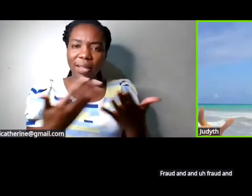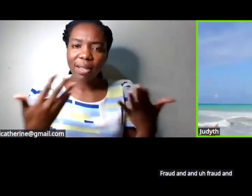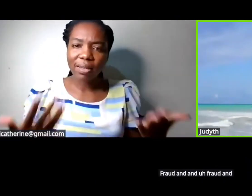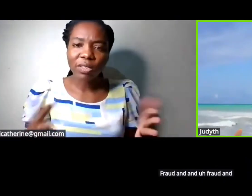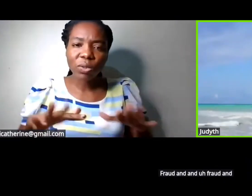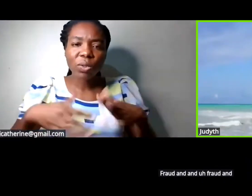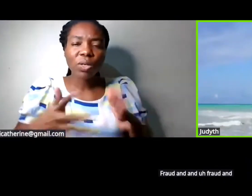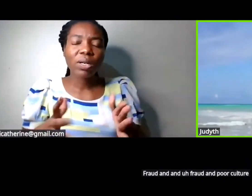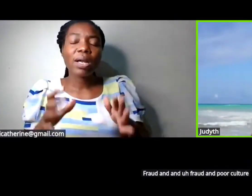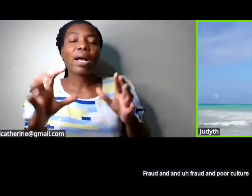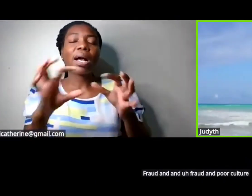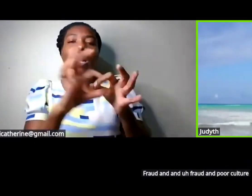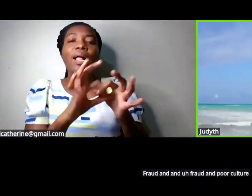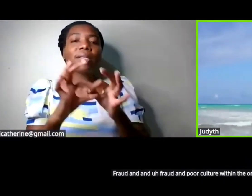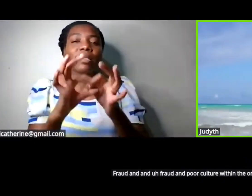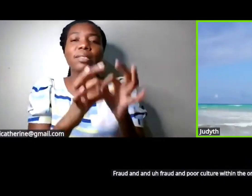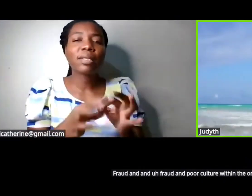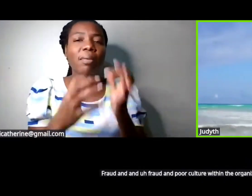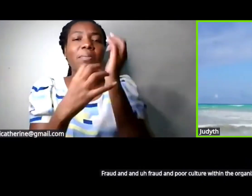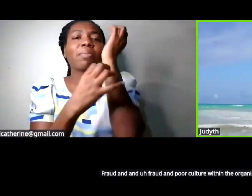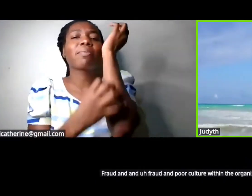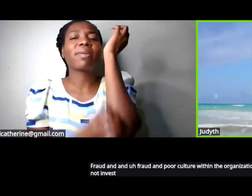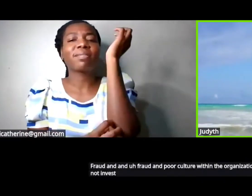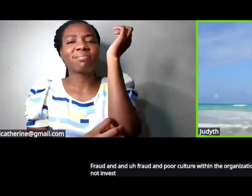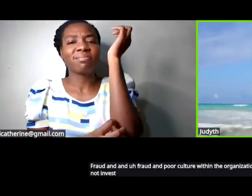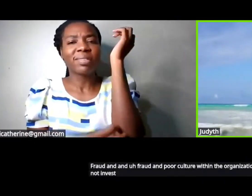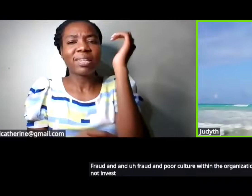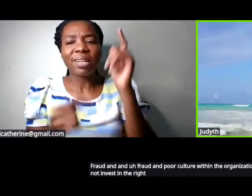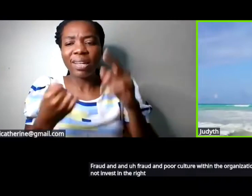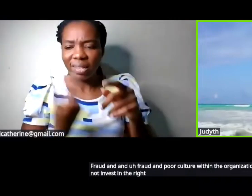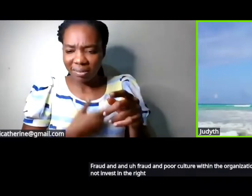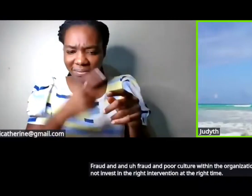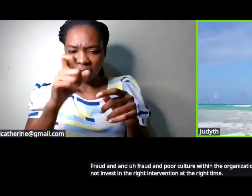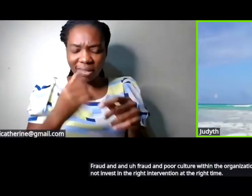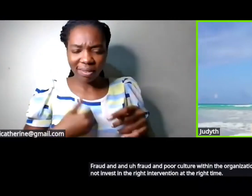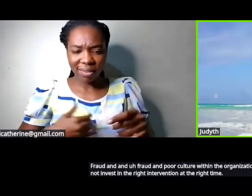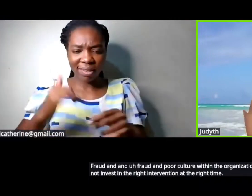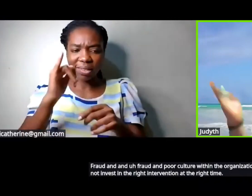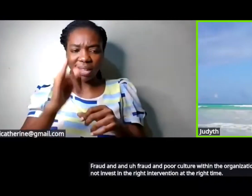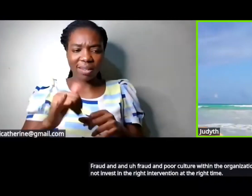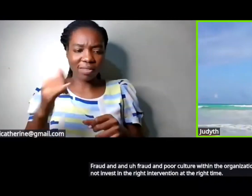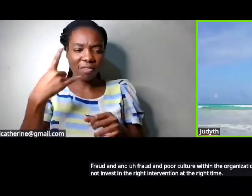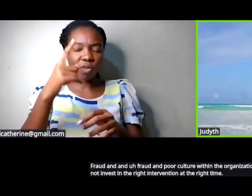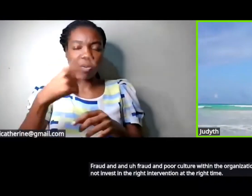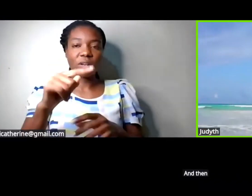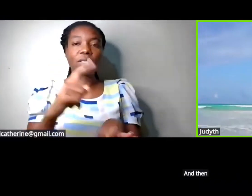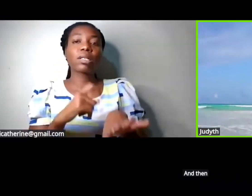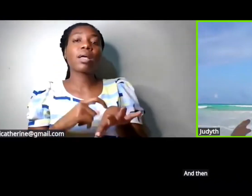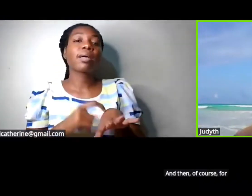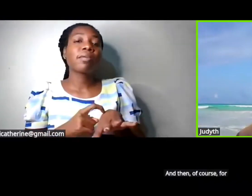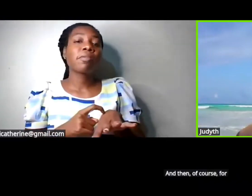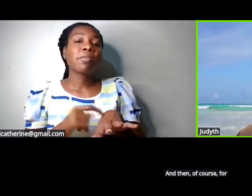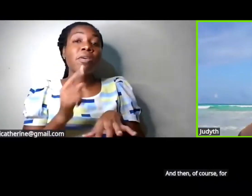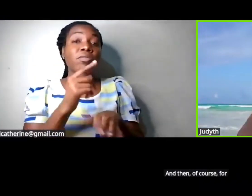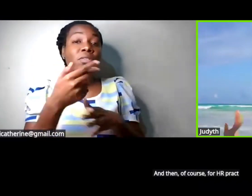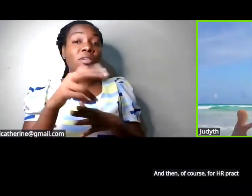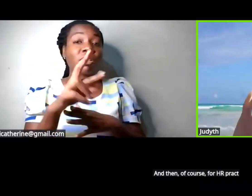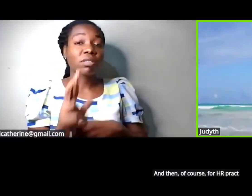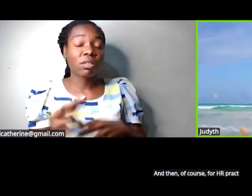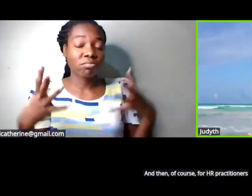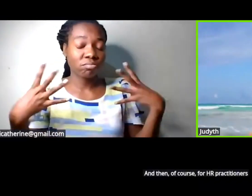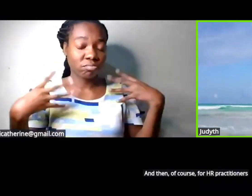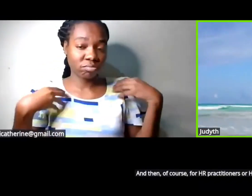culture within the organization because you do not invest in the right intervention at the right time. And then, of course, for HR practitioners or